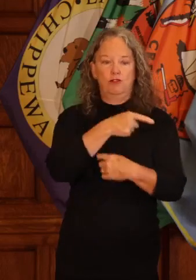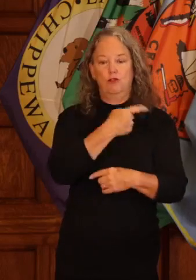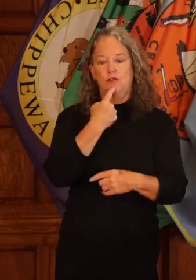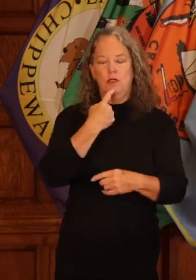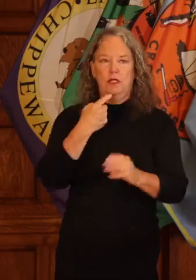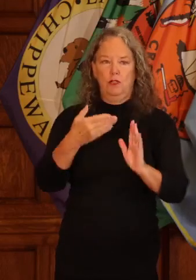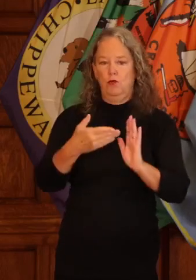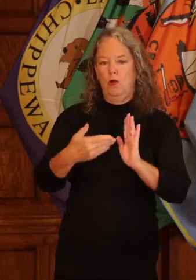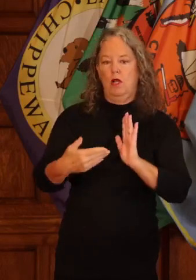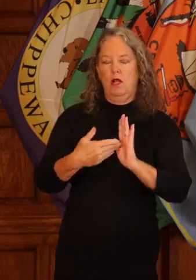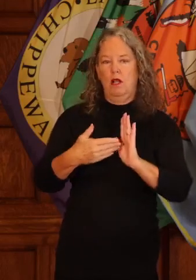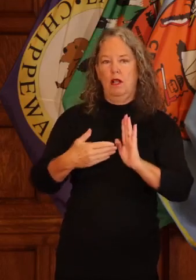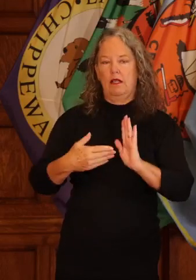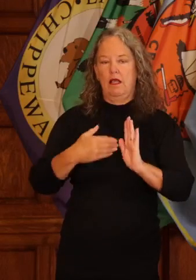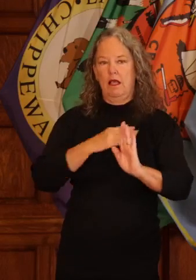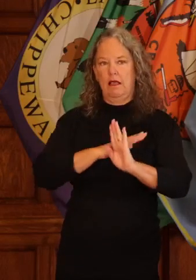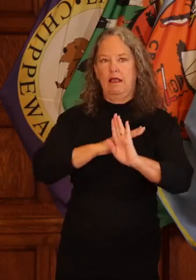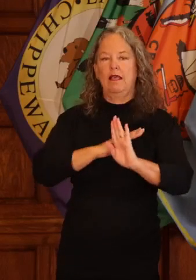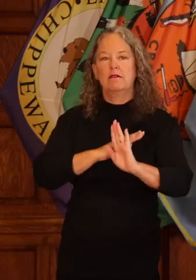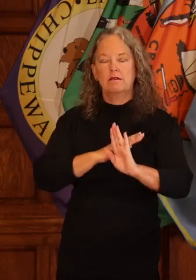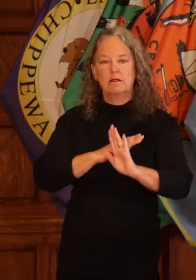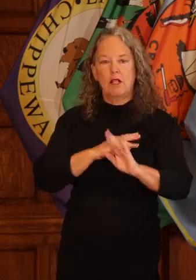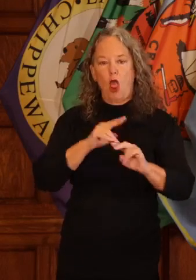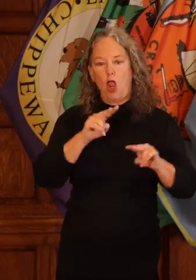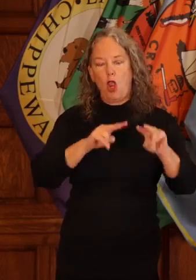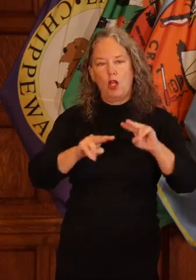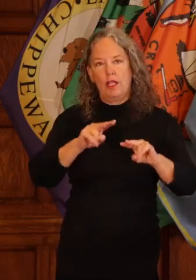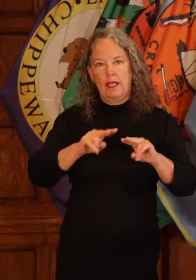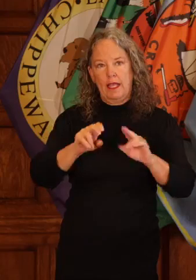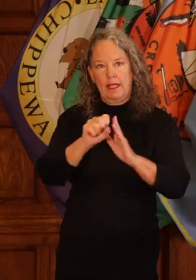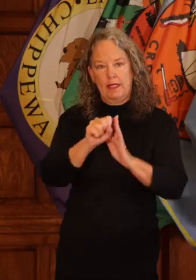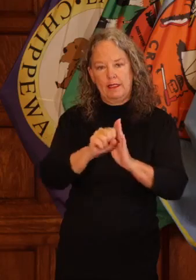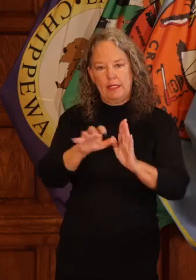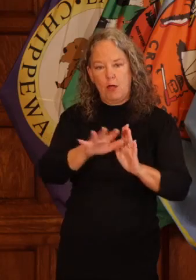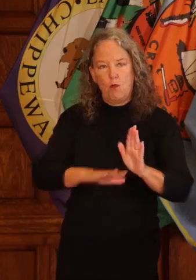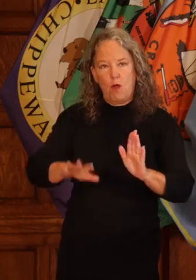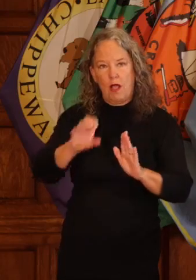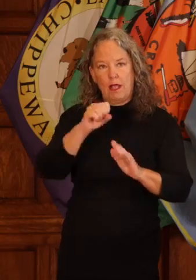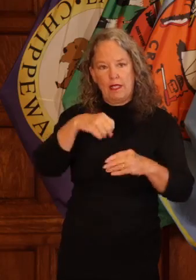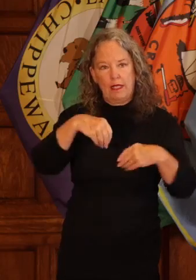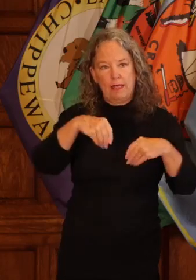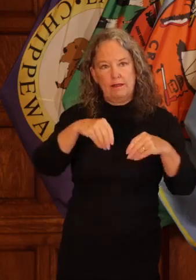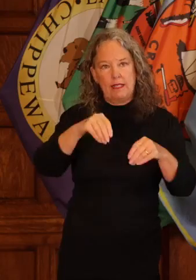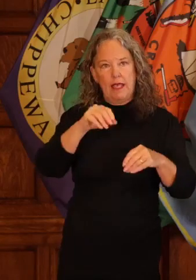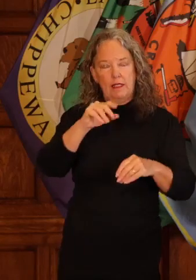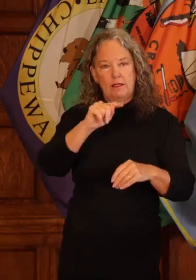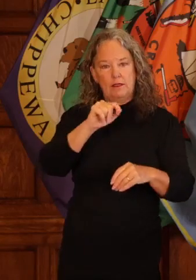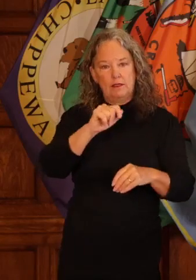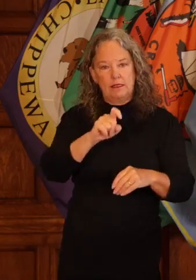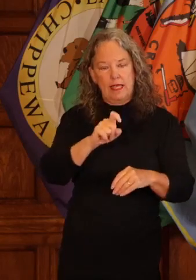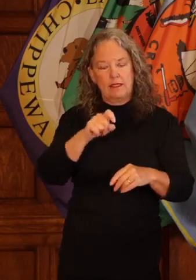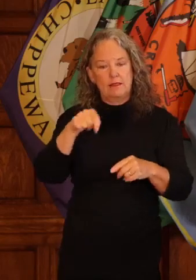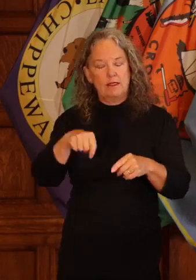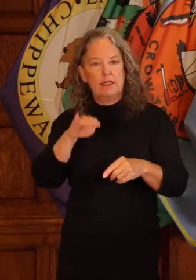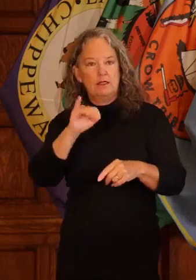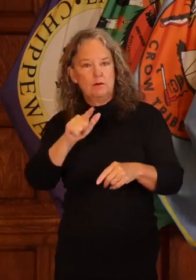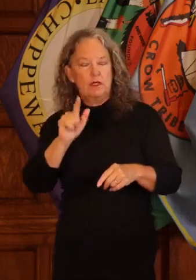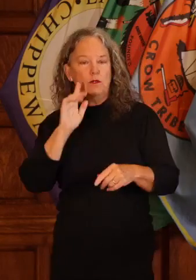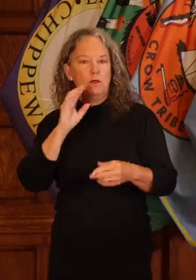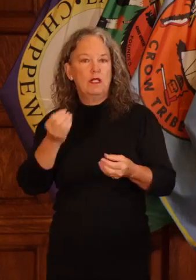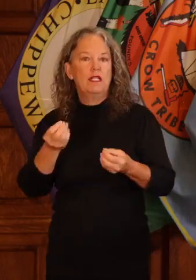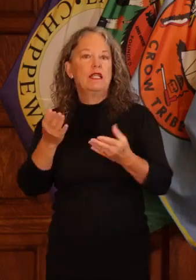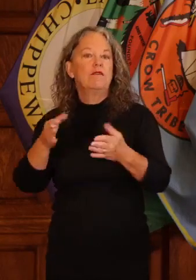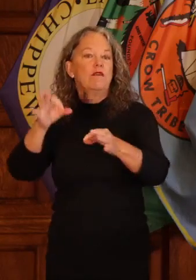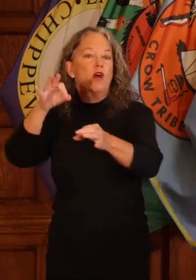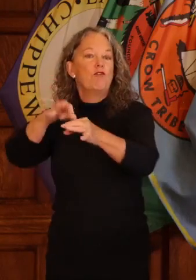opposed to looking at a statewide sales tax. These are bills that would put questions about that to the voters, and I was